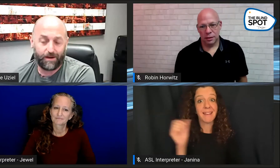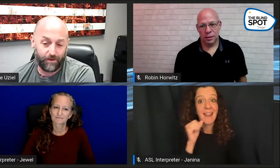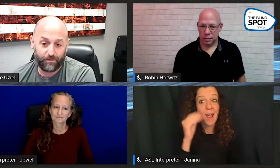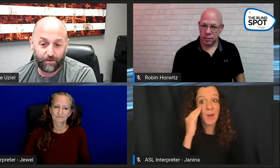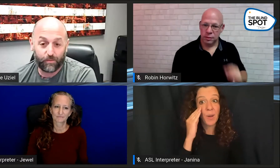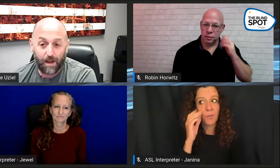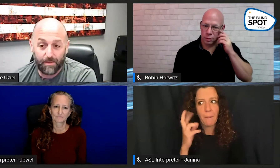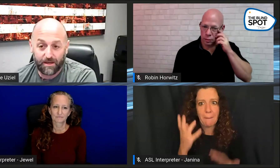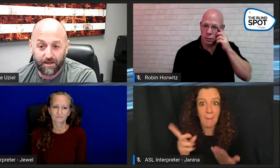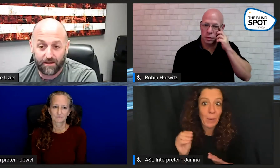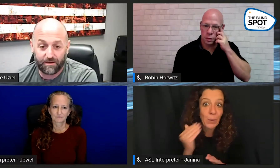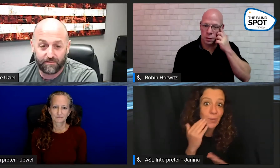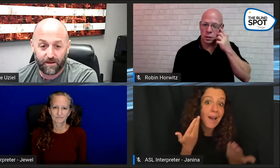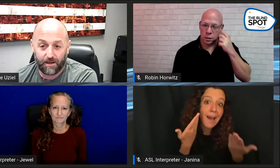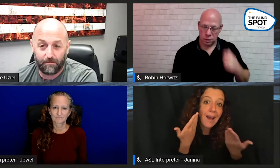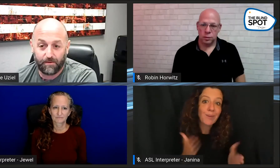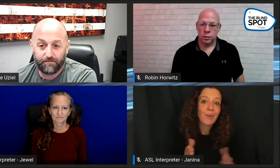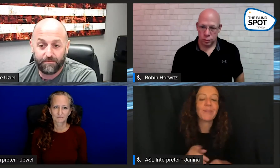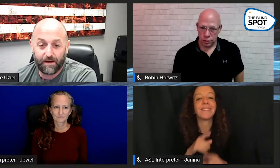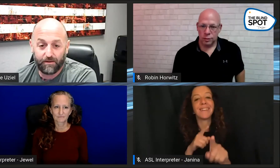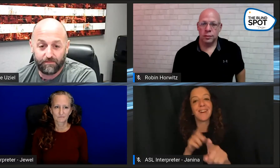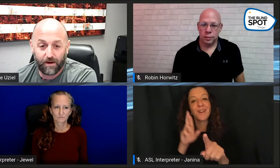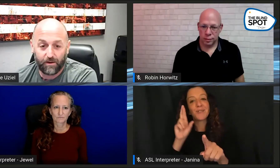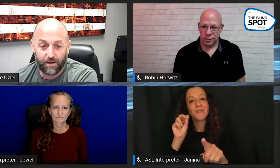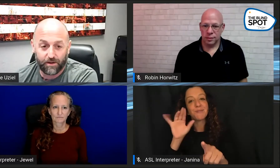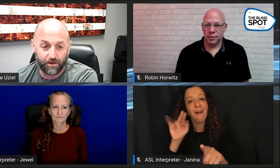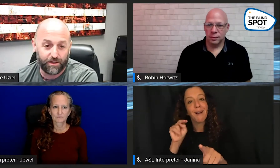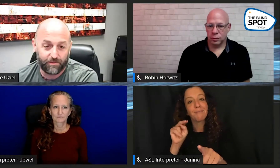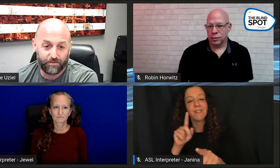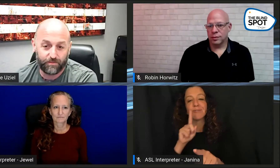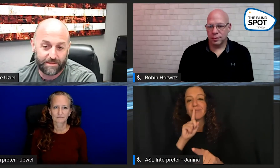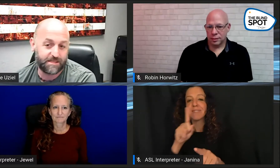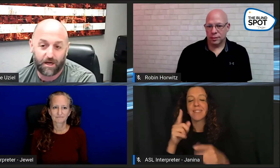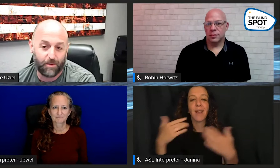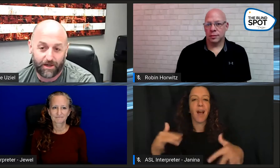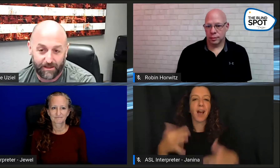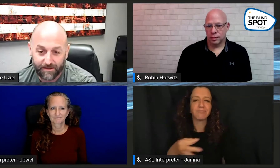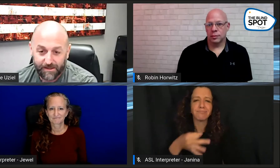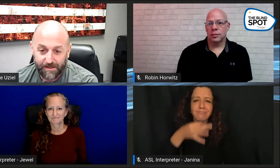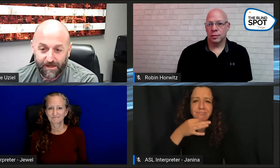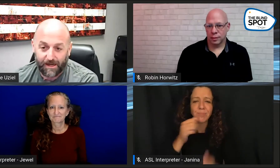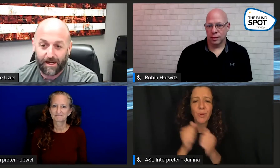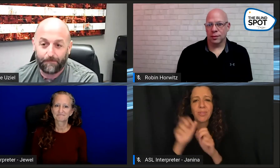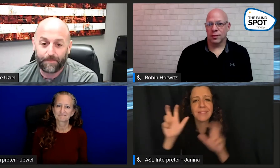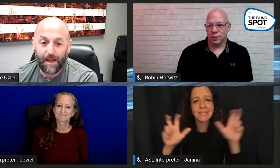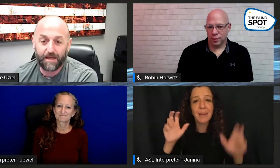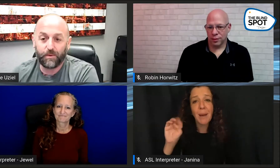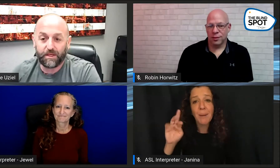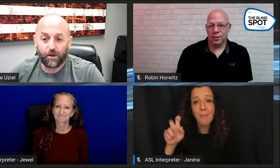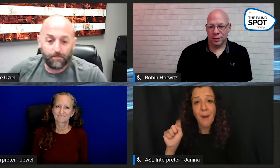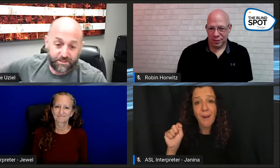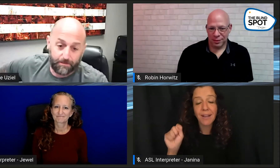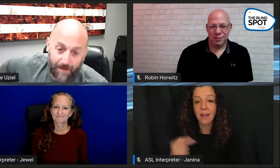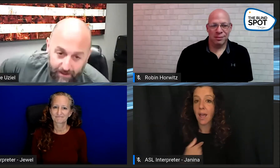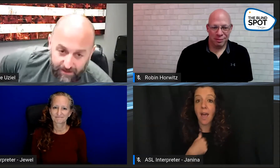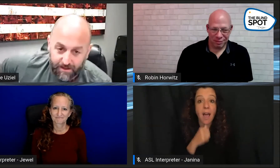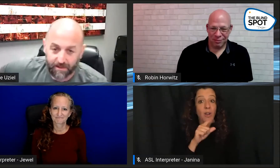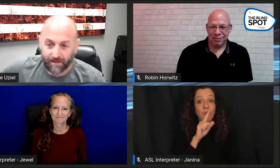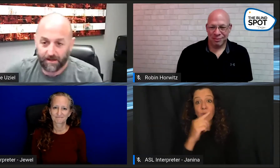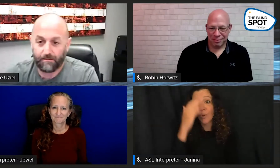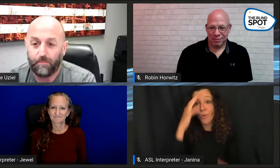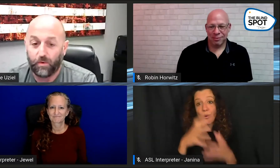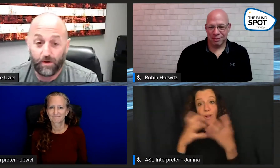know, I don't know, that Robin is very, very good with the stock market. I didn't really know much about